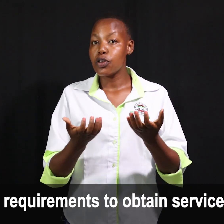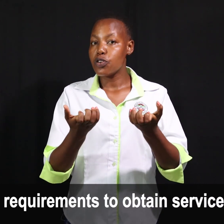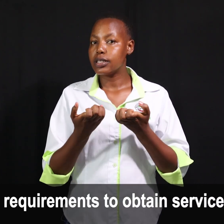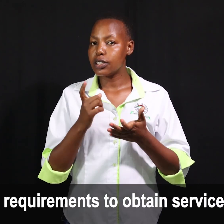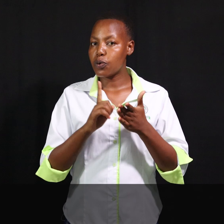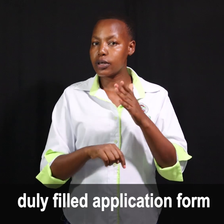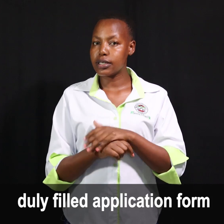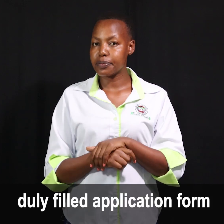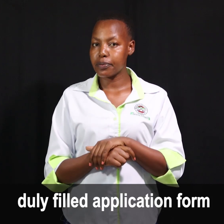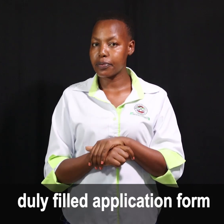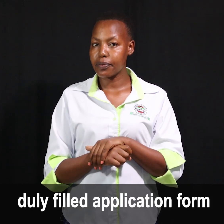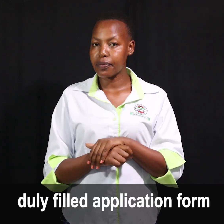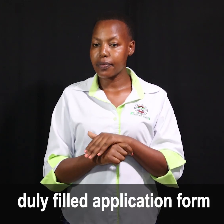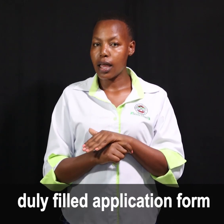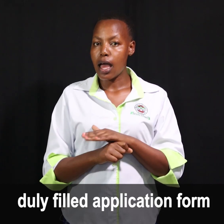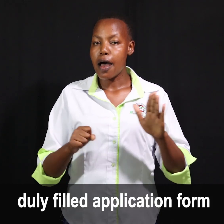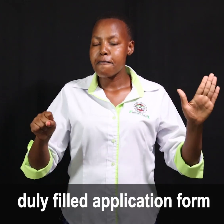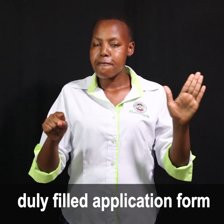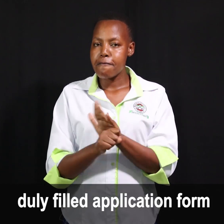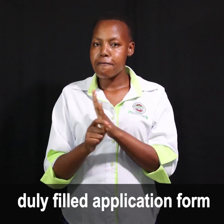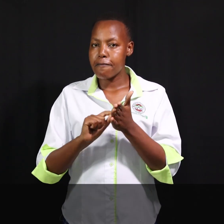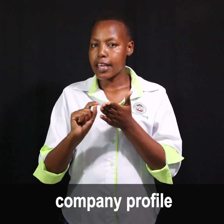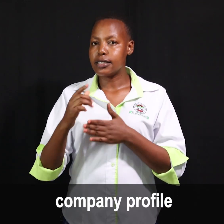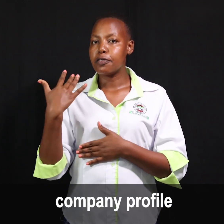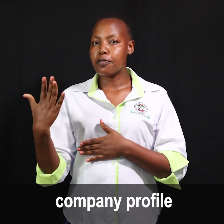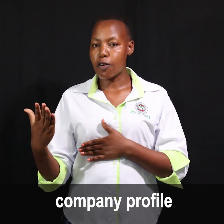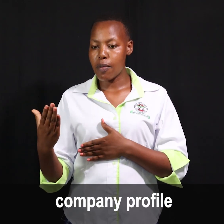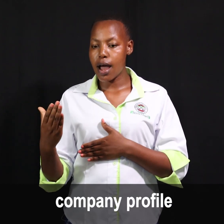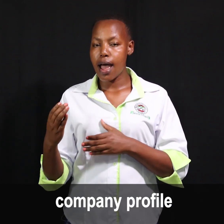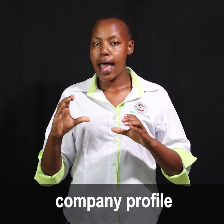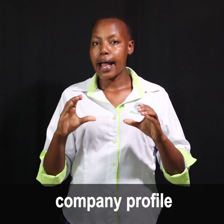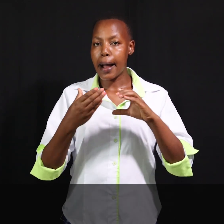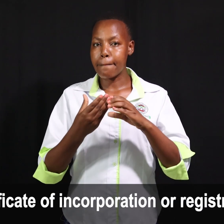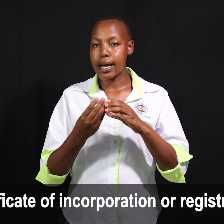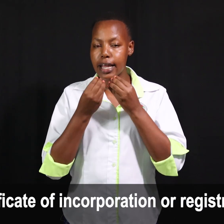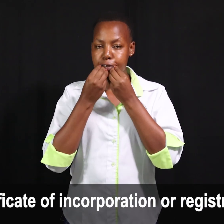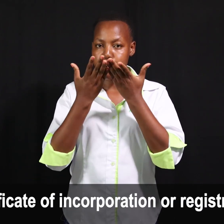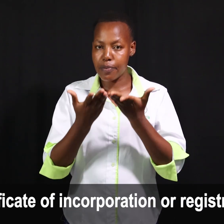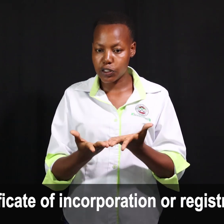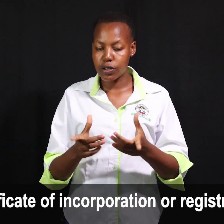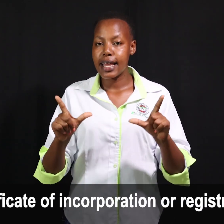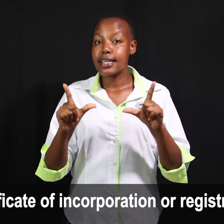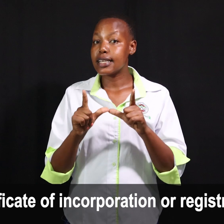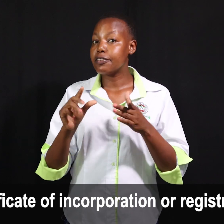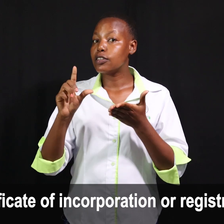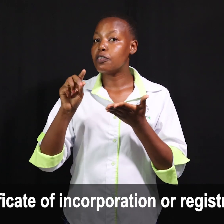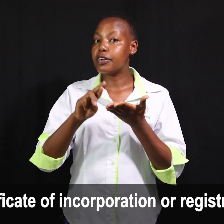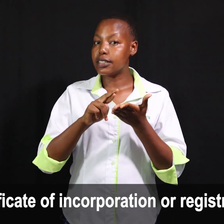service. Duly filled application form. Company profile. Certificate of incorporation or